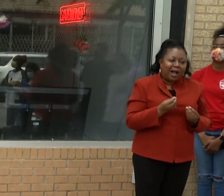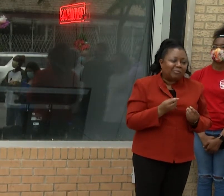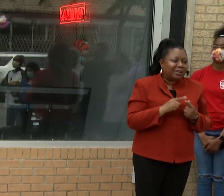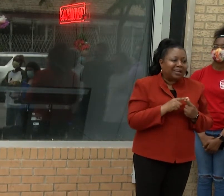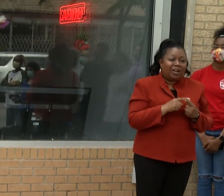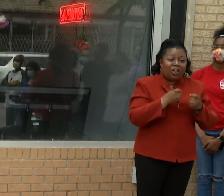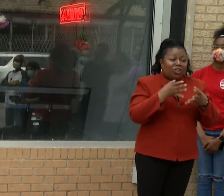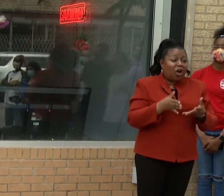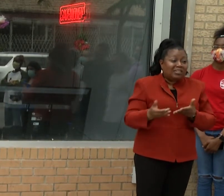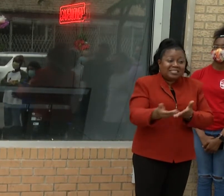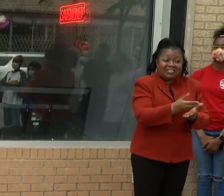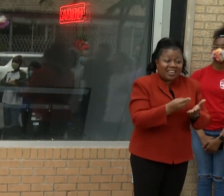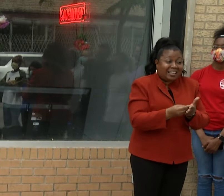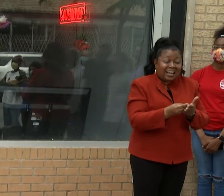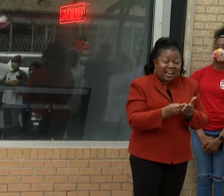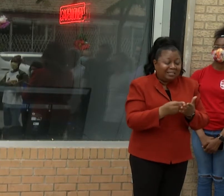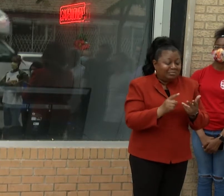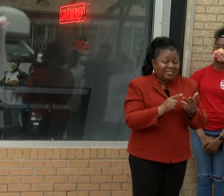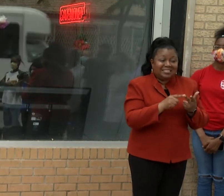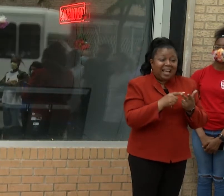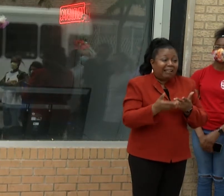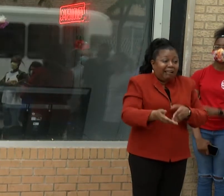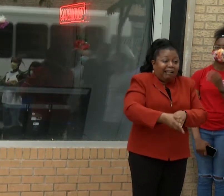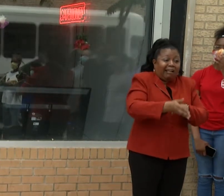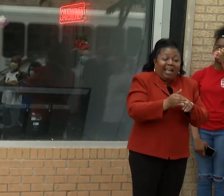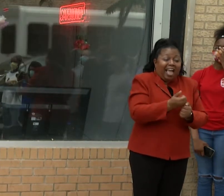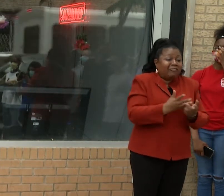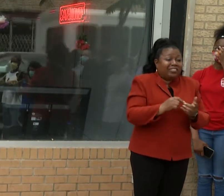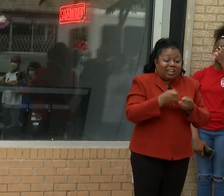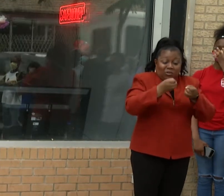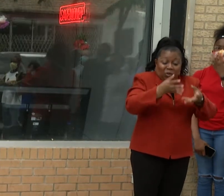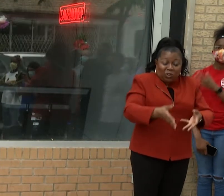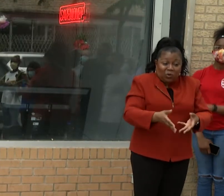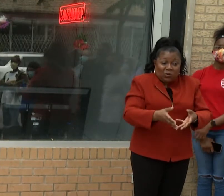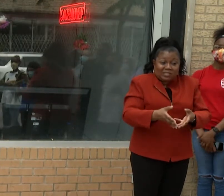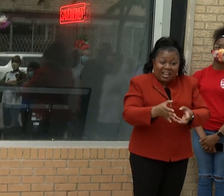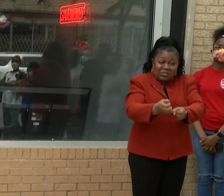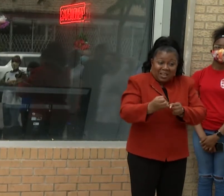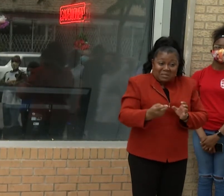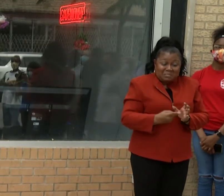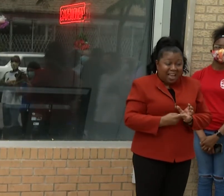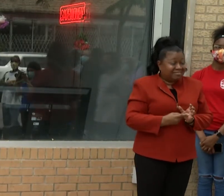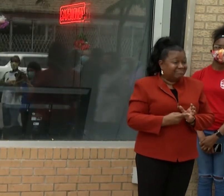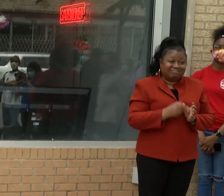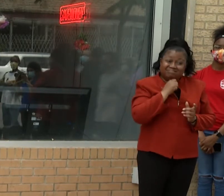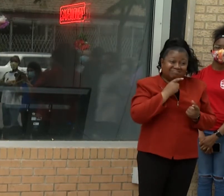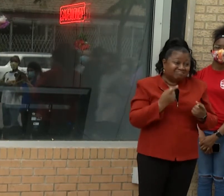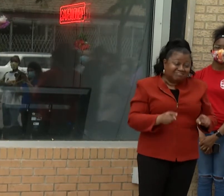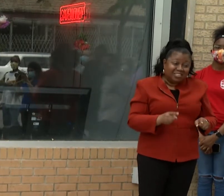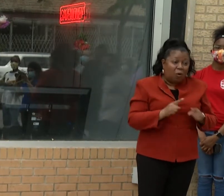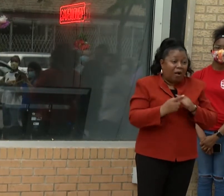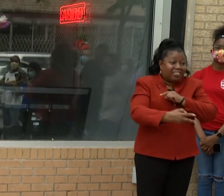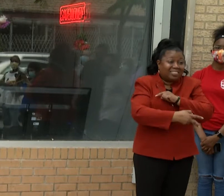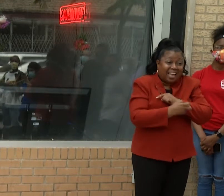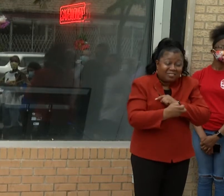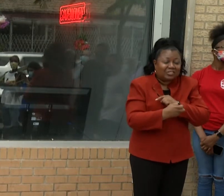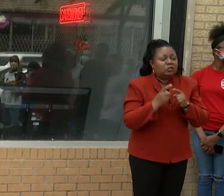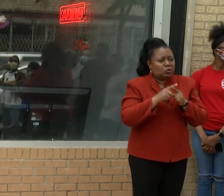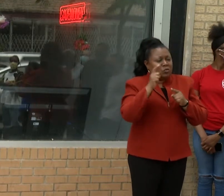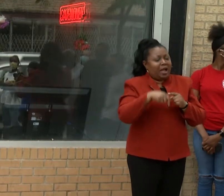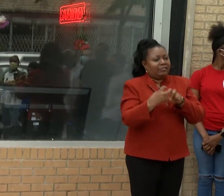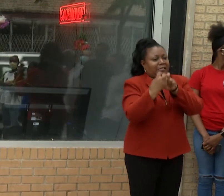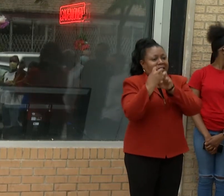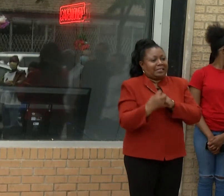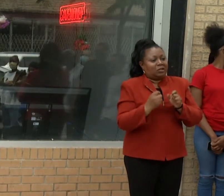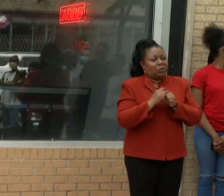your loss of income. That's not going to recuperate everything you lose in the event of a vandalism or a theft. And so you have to